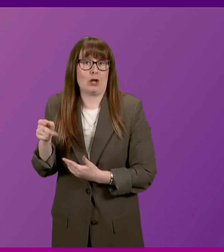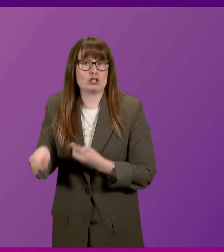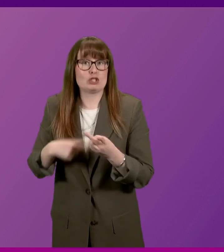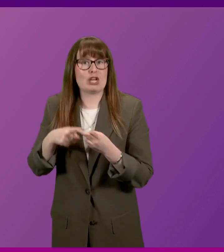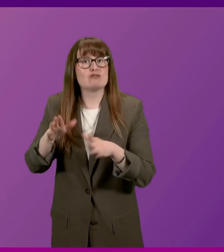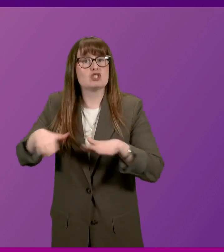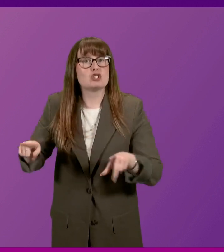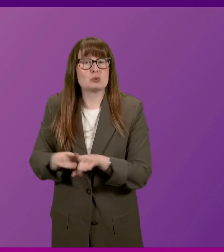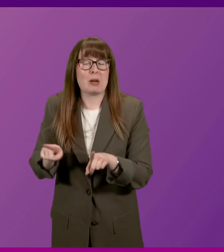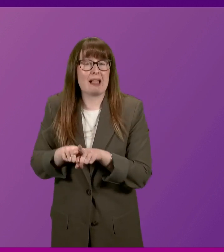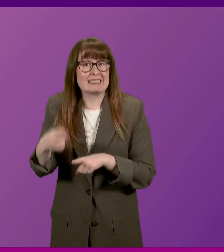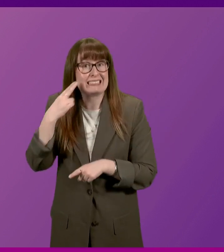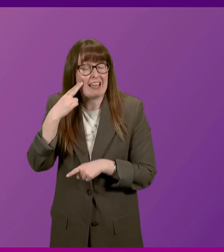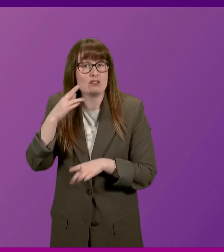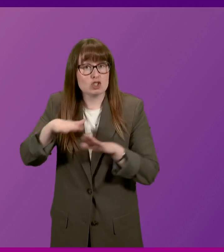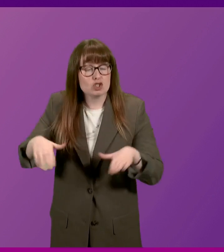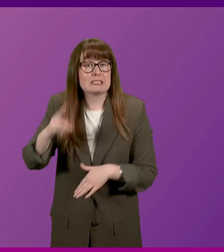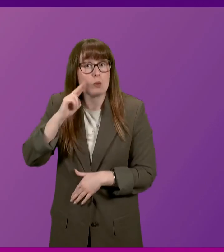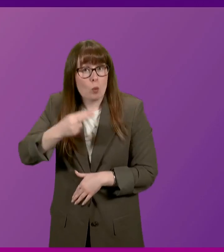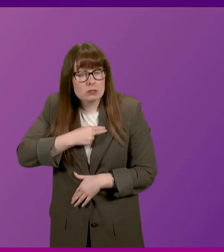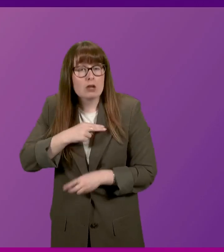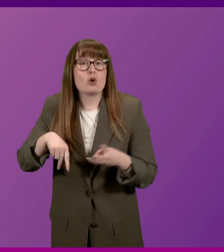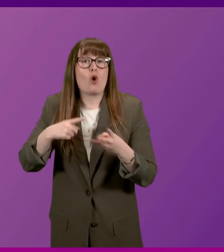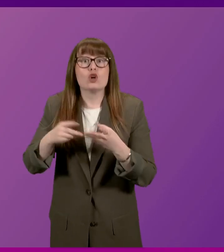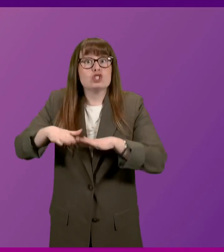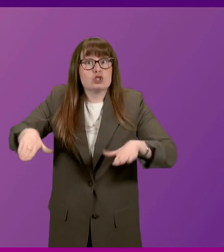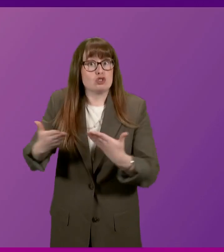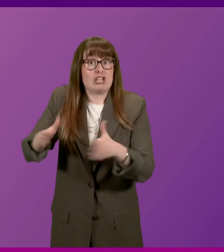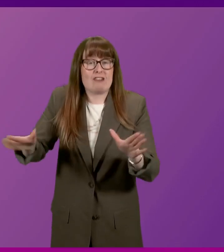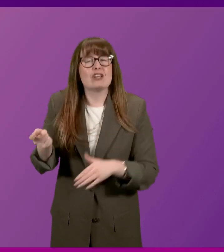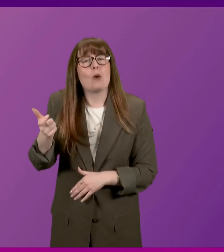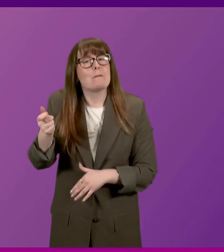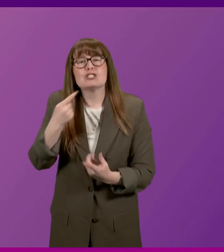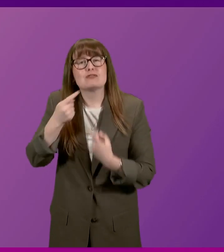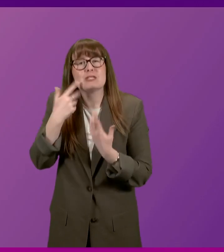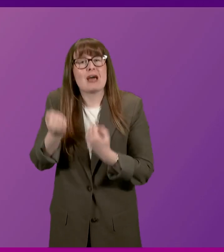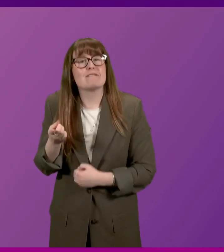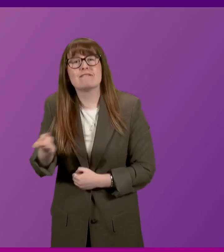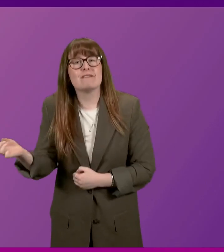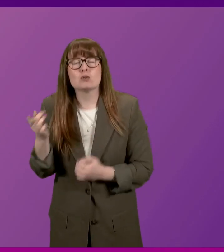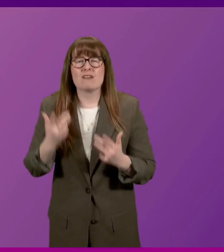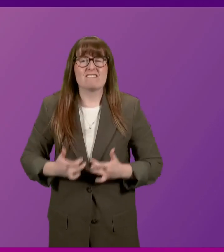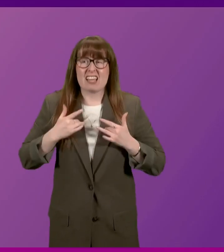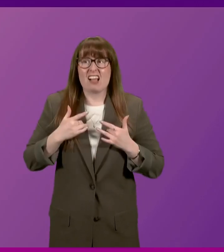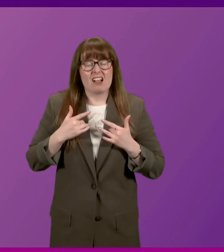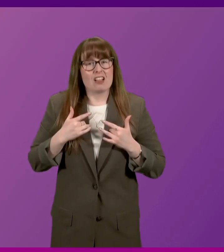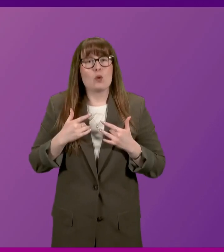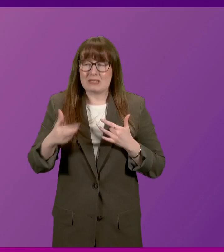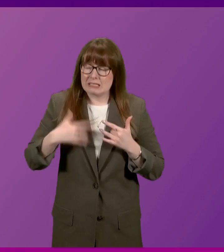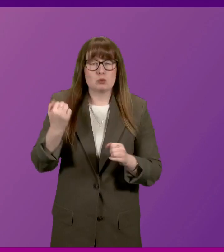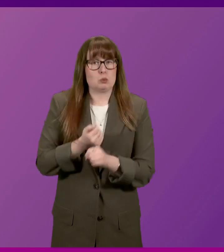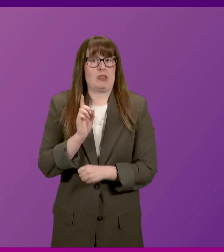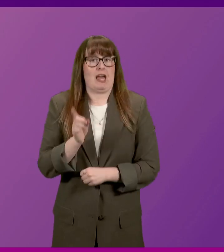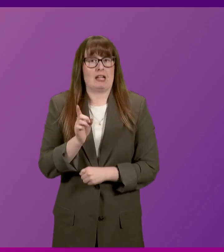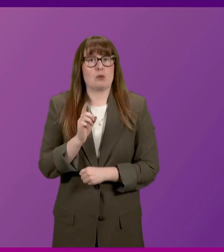both deaf children and coders, but also children more generally. So we thought that was a kind of pragmatic step. We had